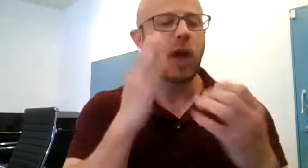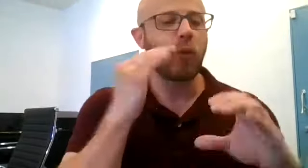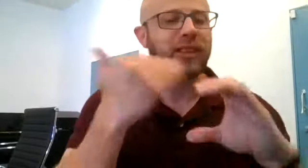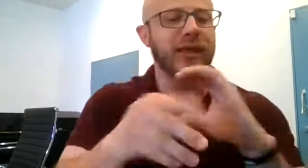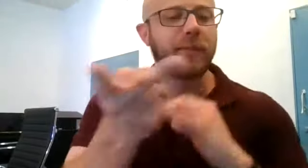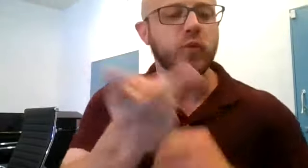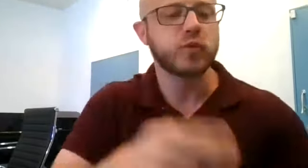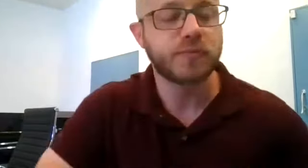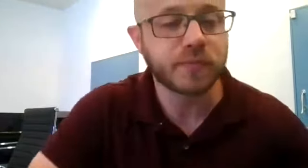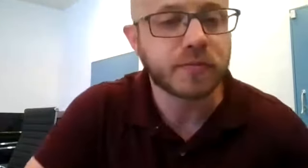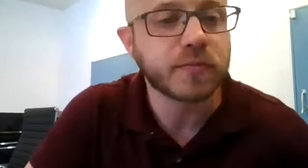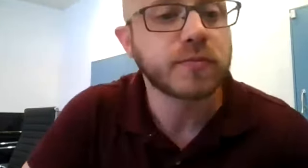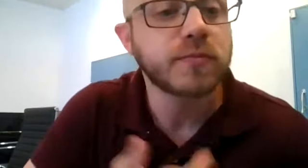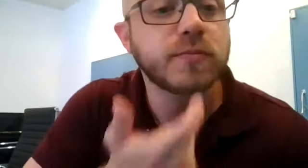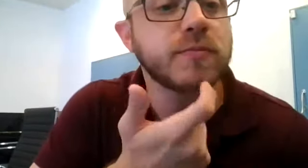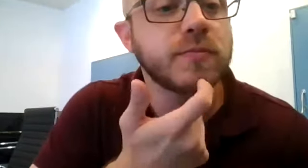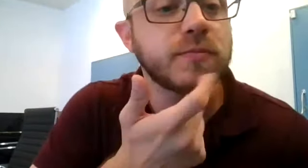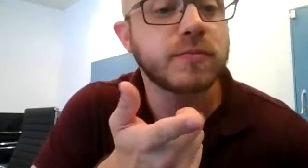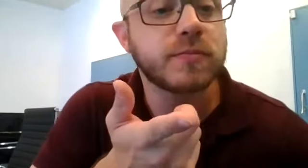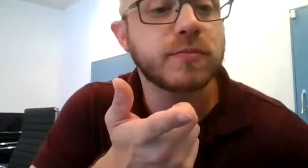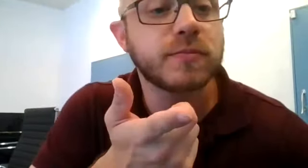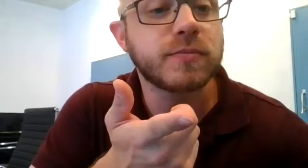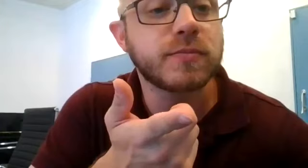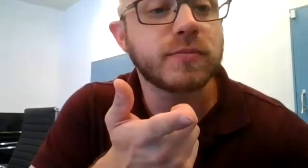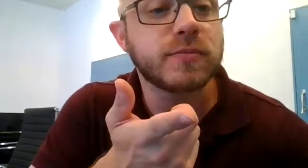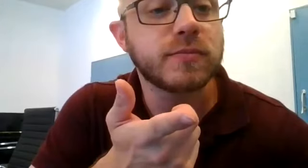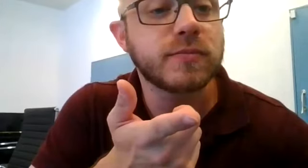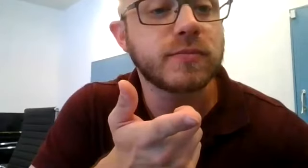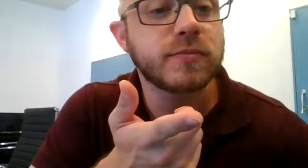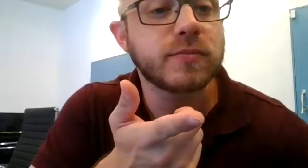So now I know who's come to my class and I'll email you.